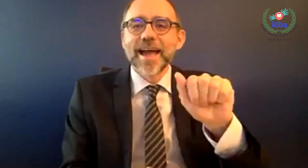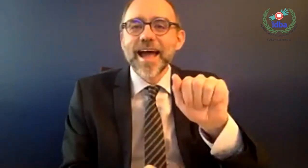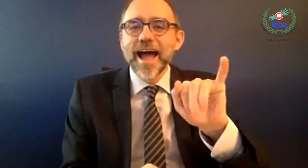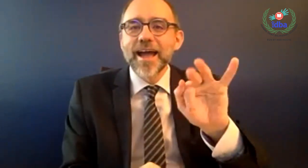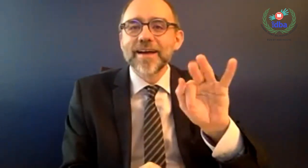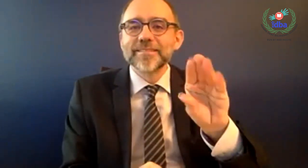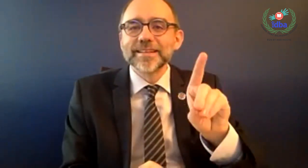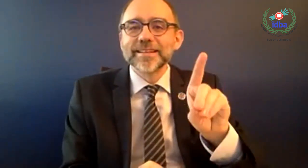generation.